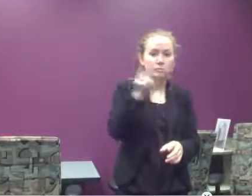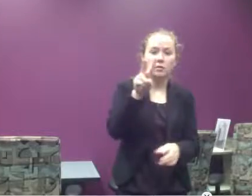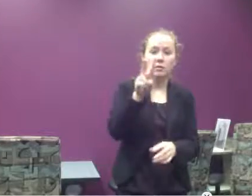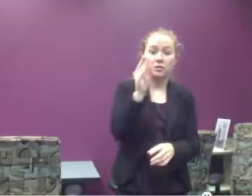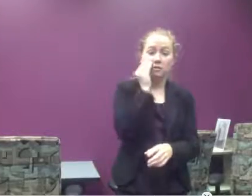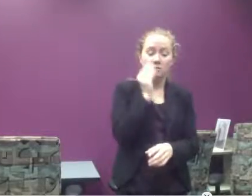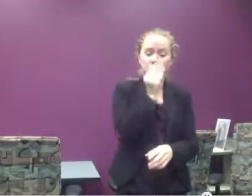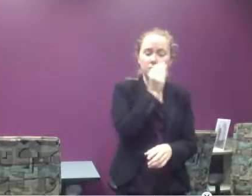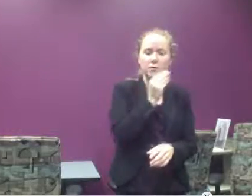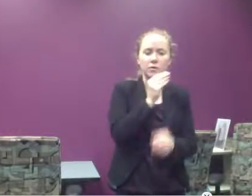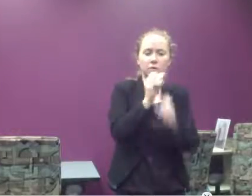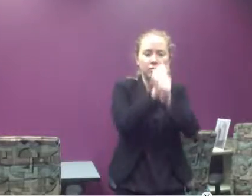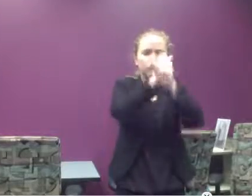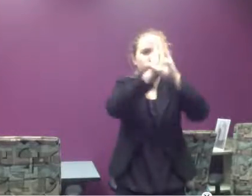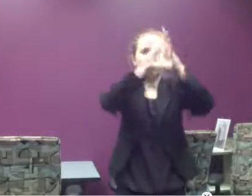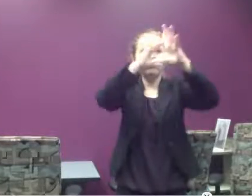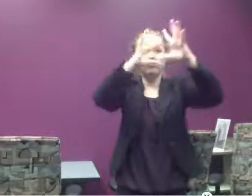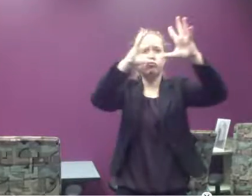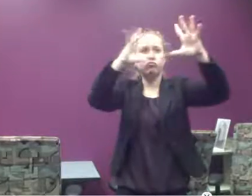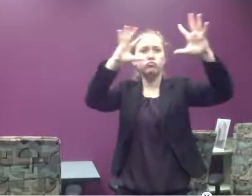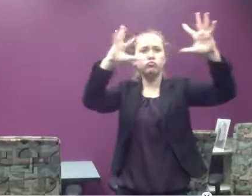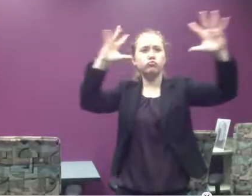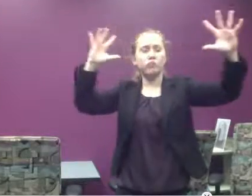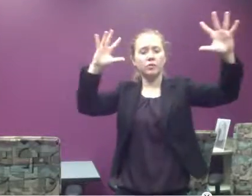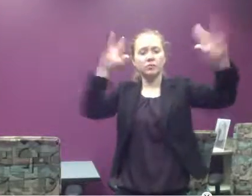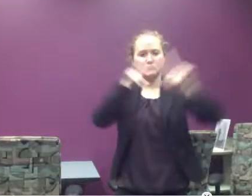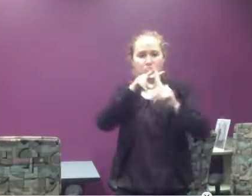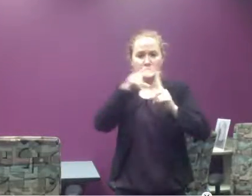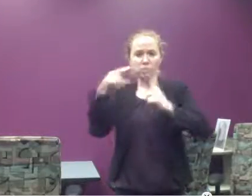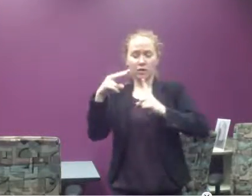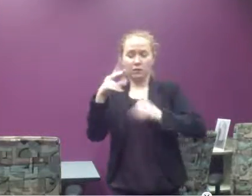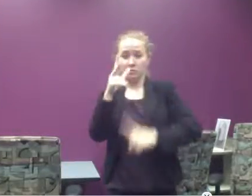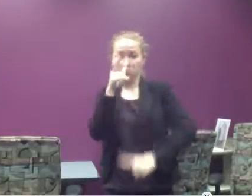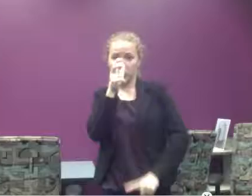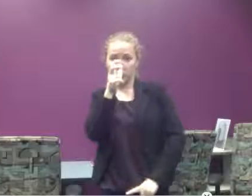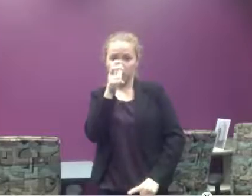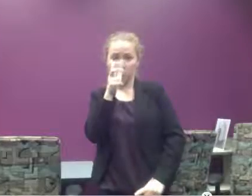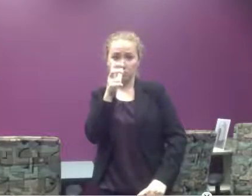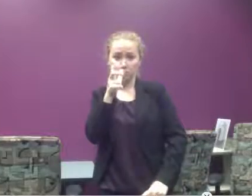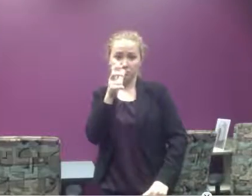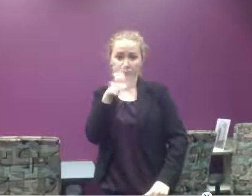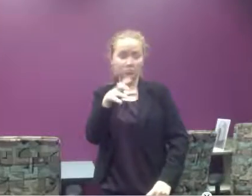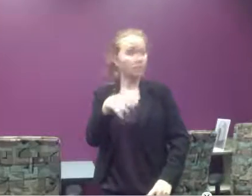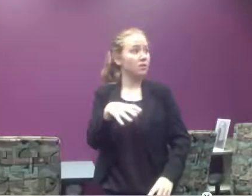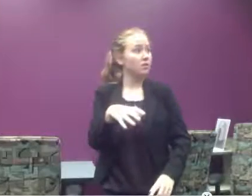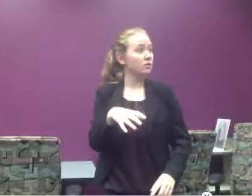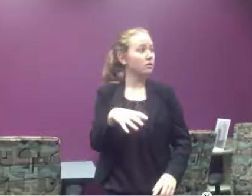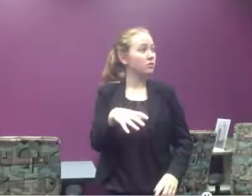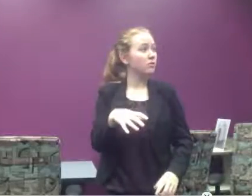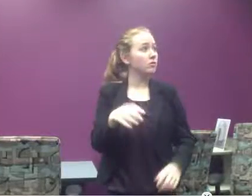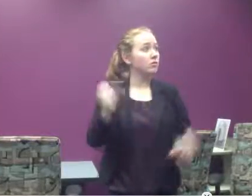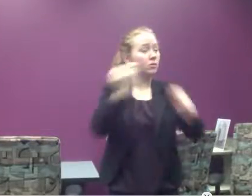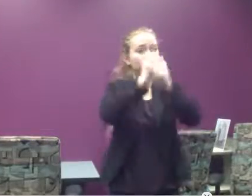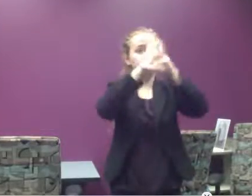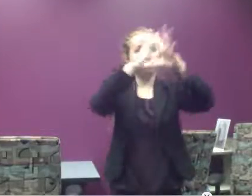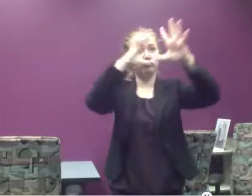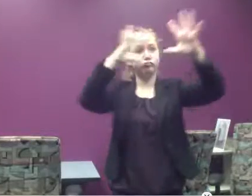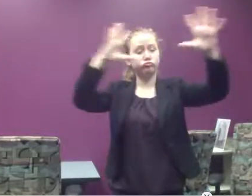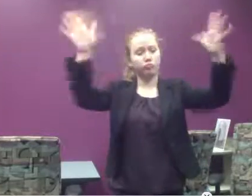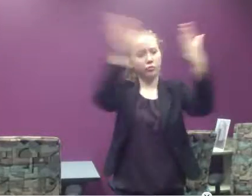really, and your perspective of a flower, and create that from the perspective of the bug